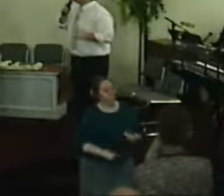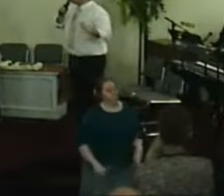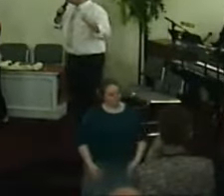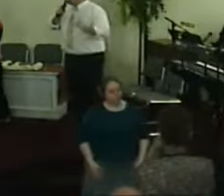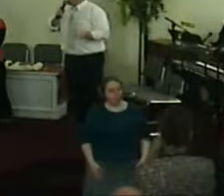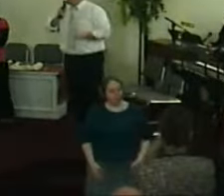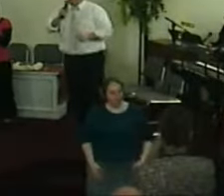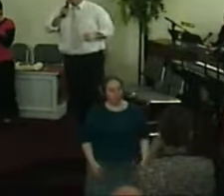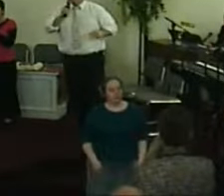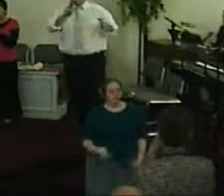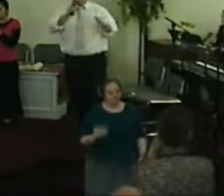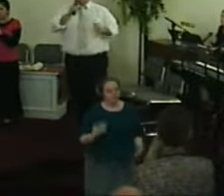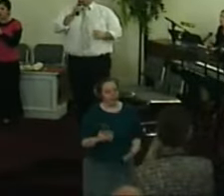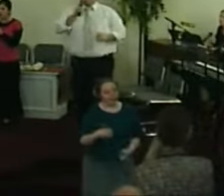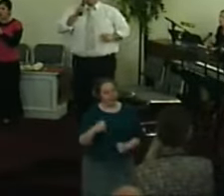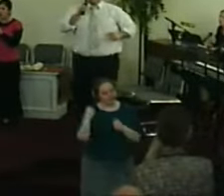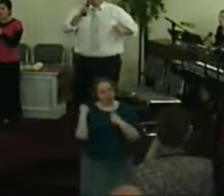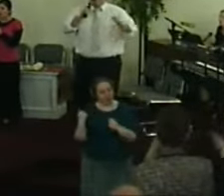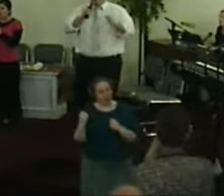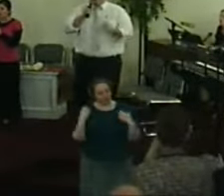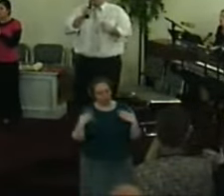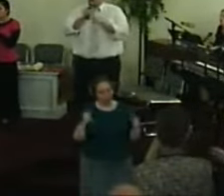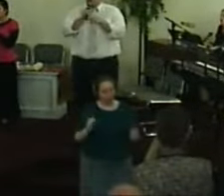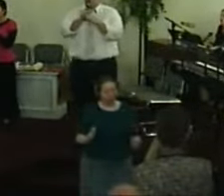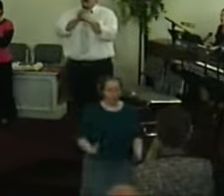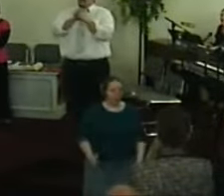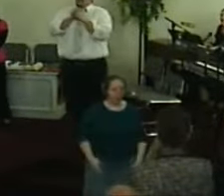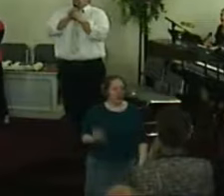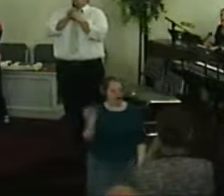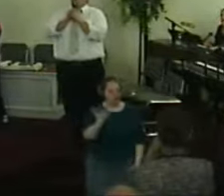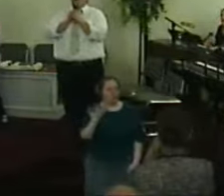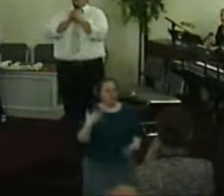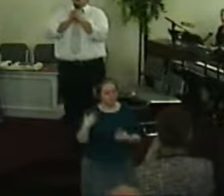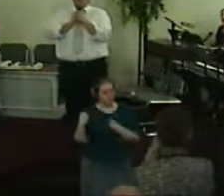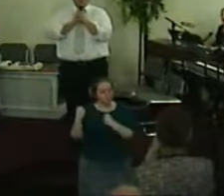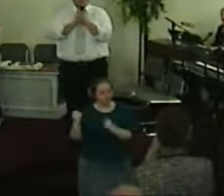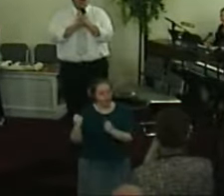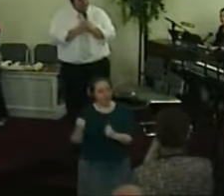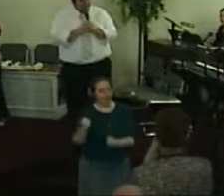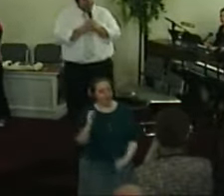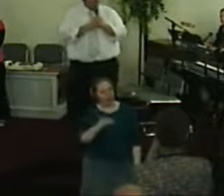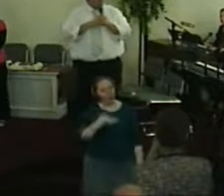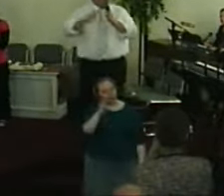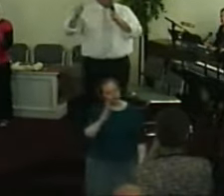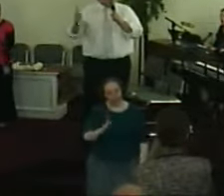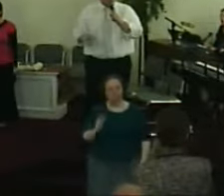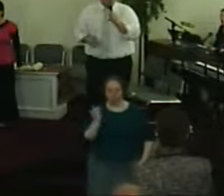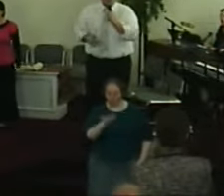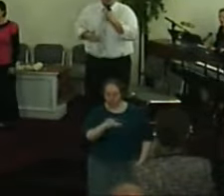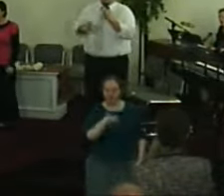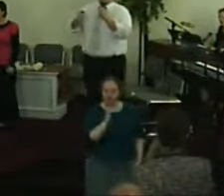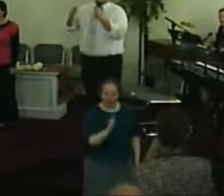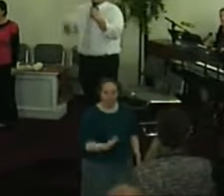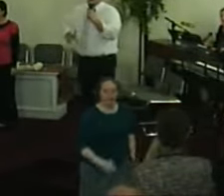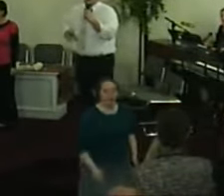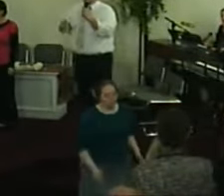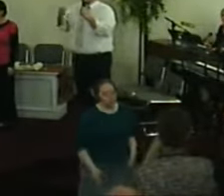other. Our God is healer. Awesome in power, our God.